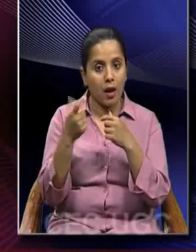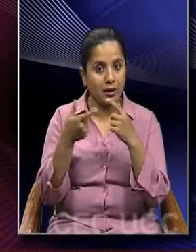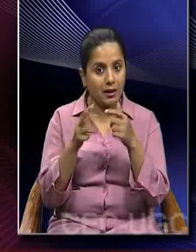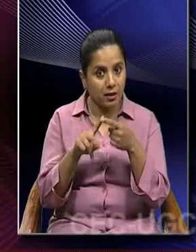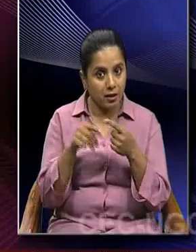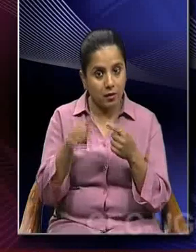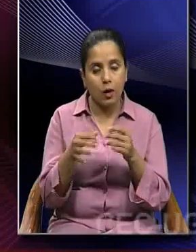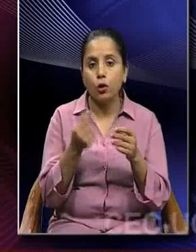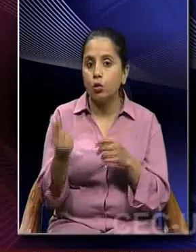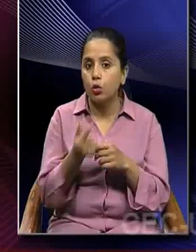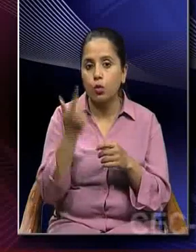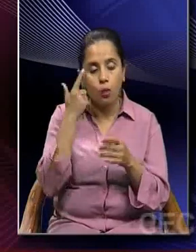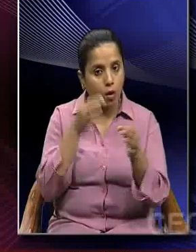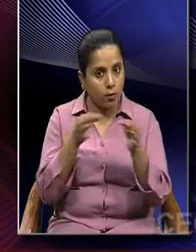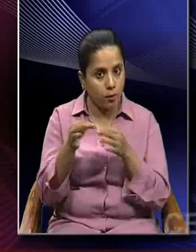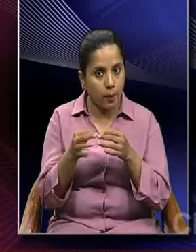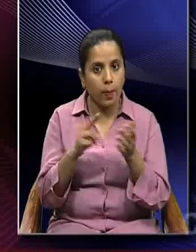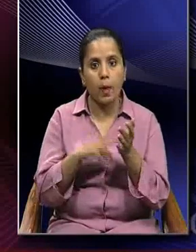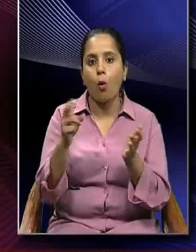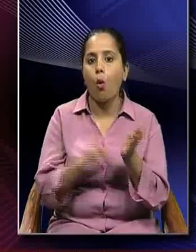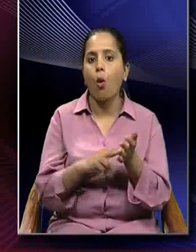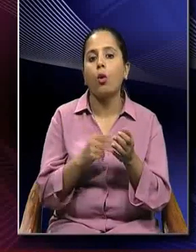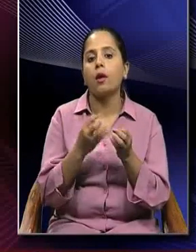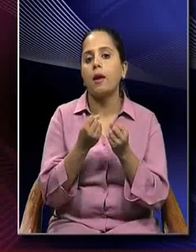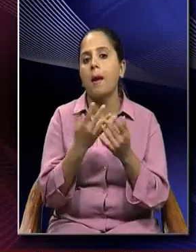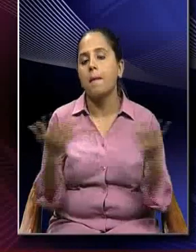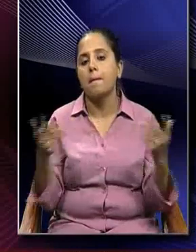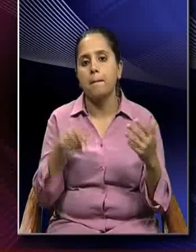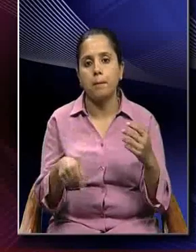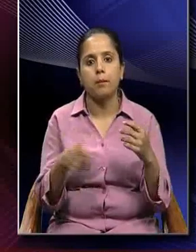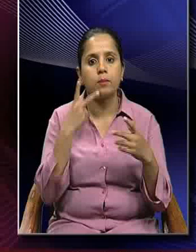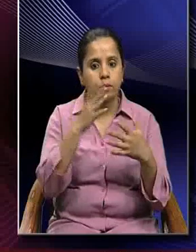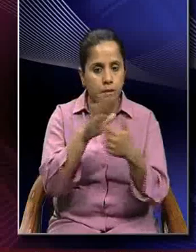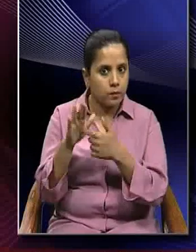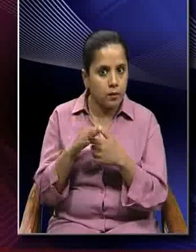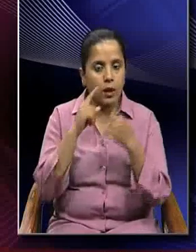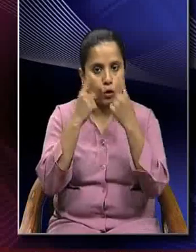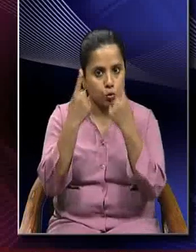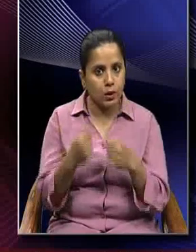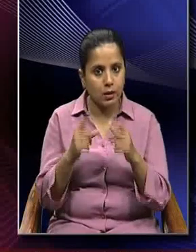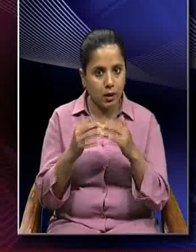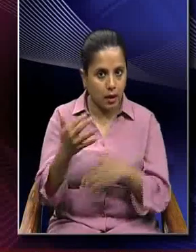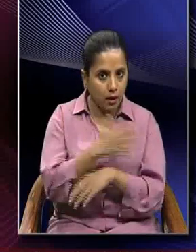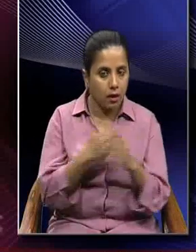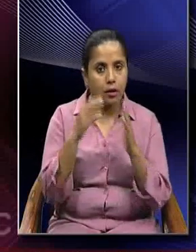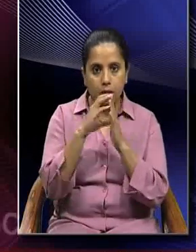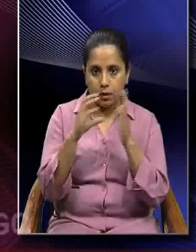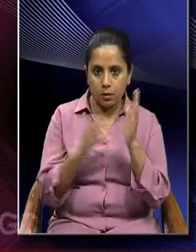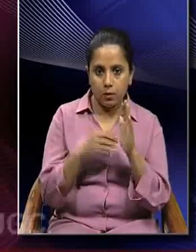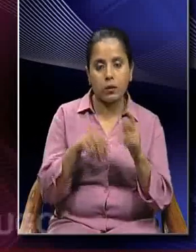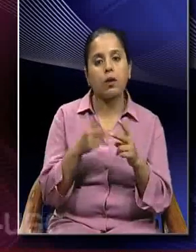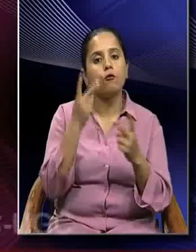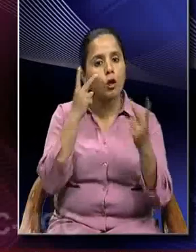to describe non-numerical ways of generating and analyzing data, such as texts and visual